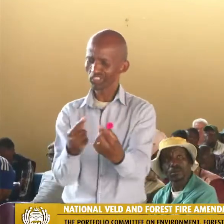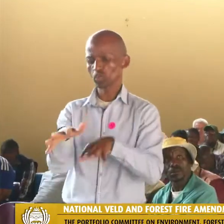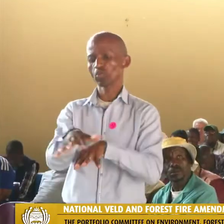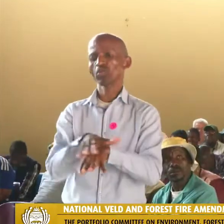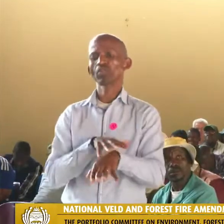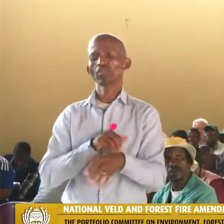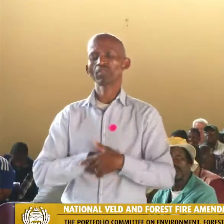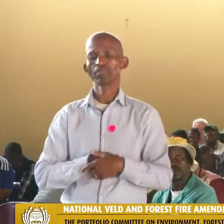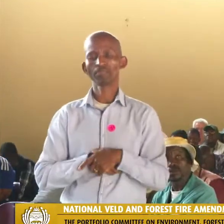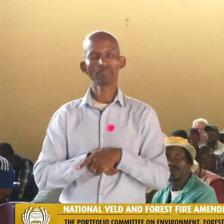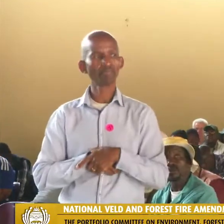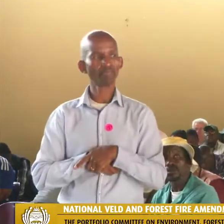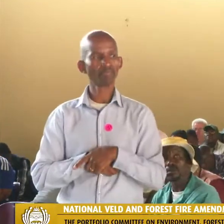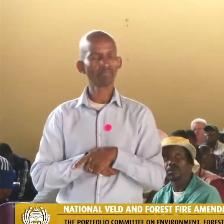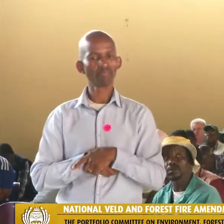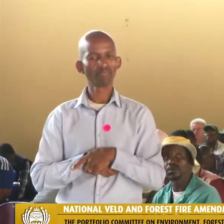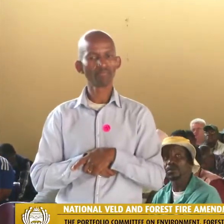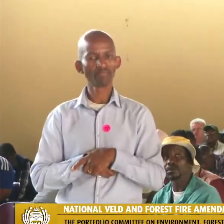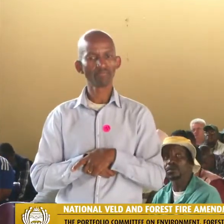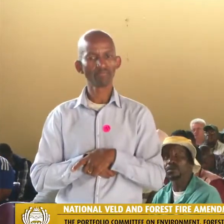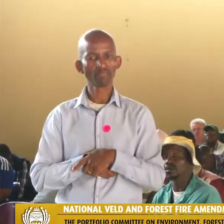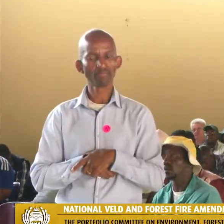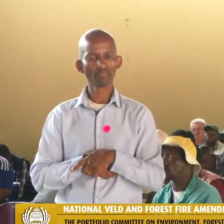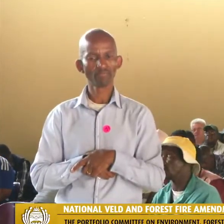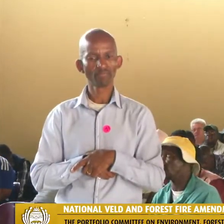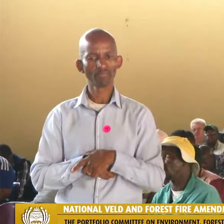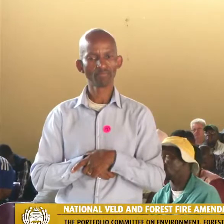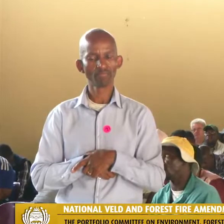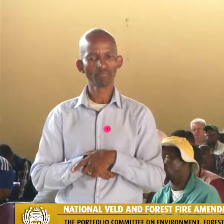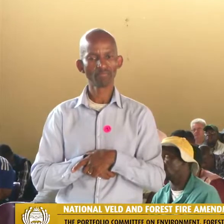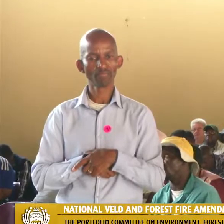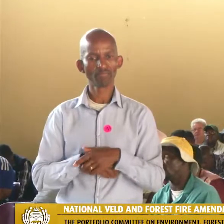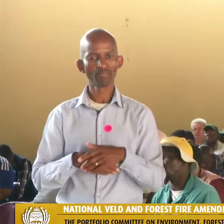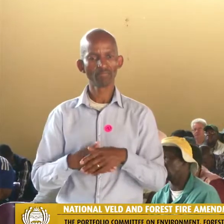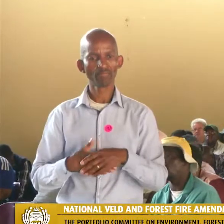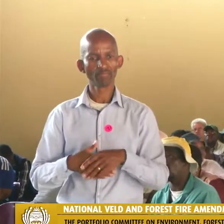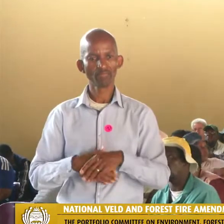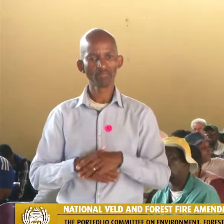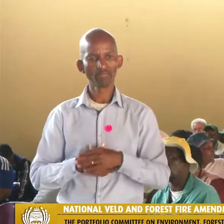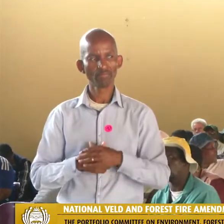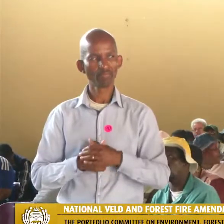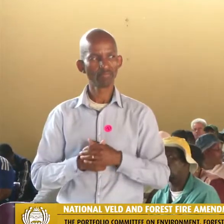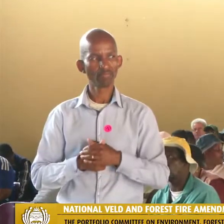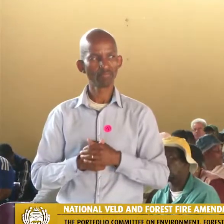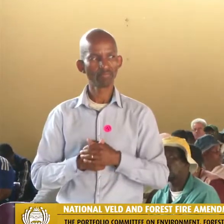it comes to helping us. So who's going to help us to remedy the situation?